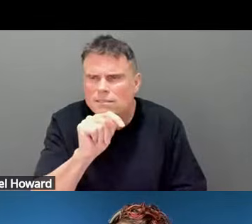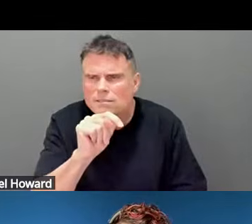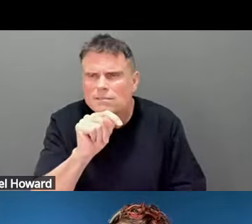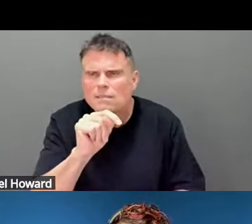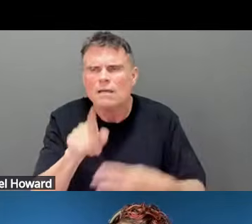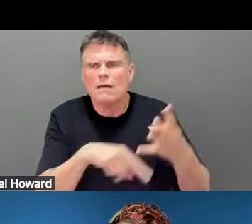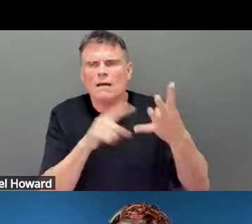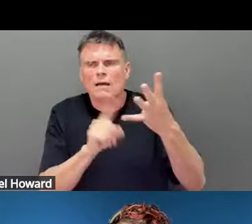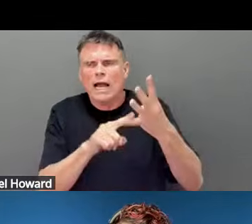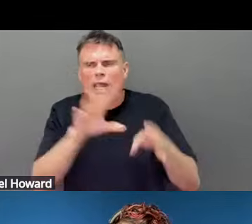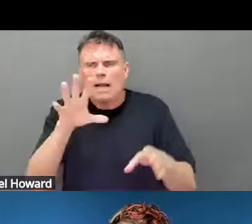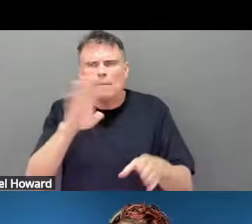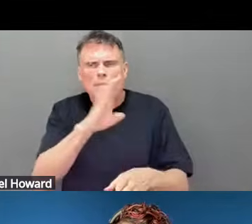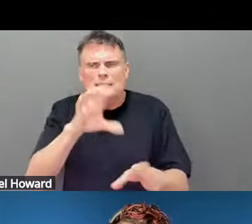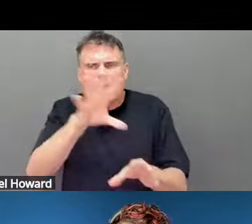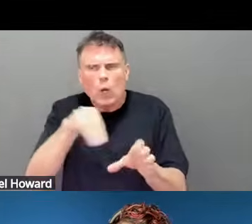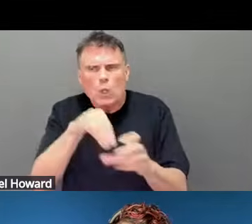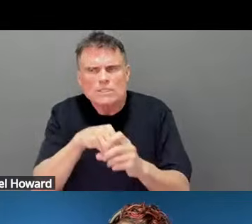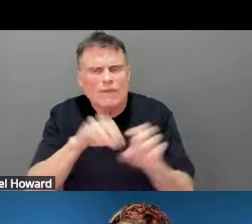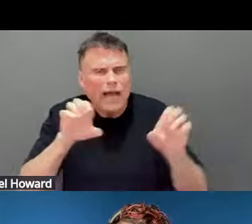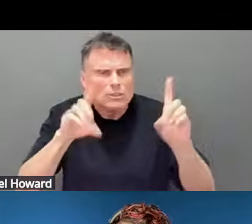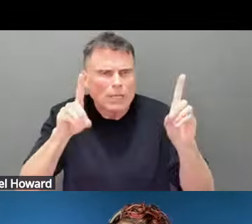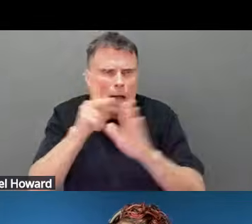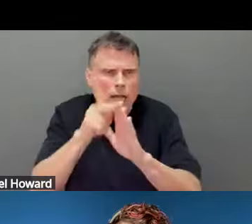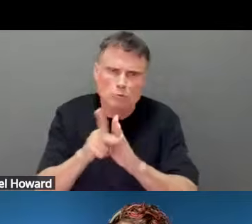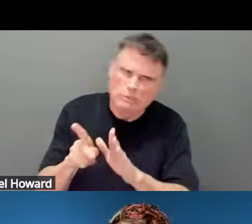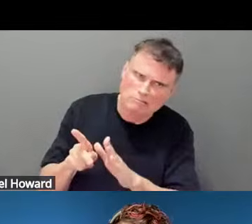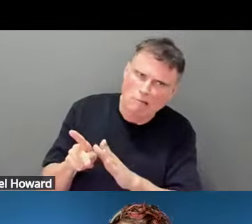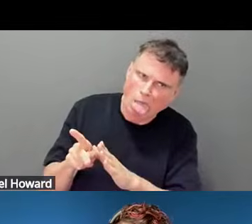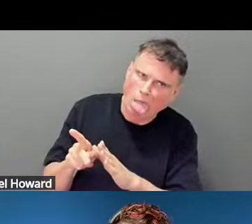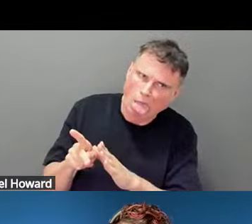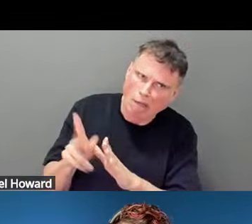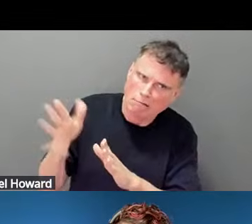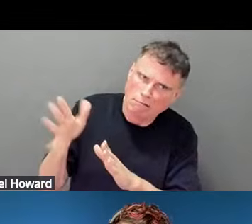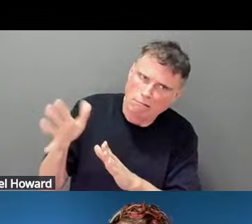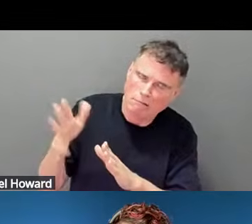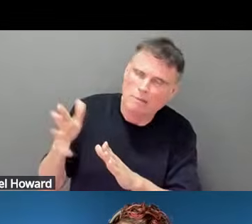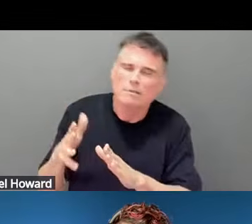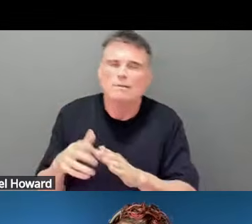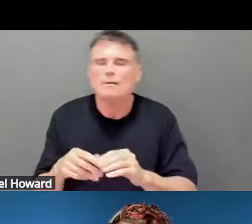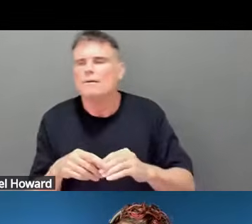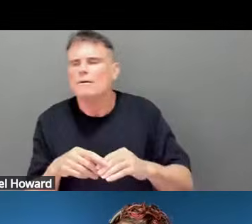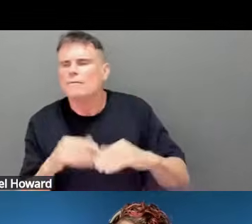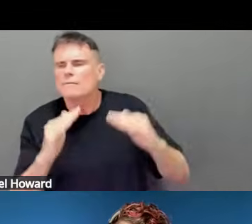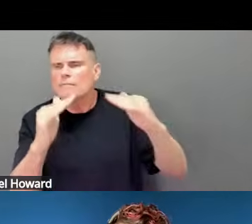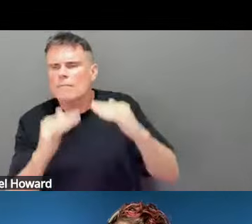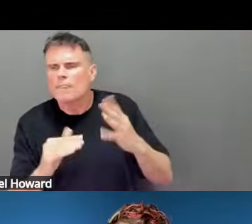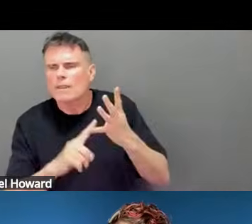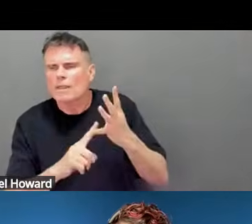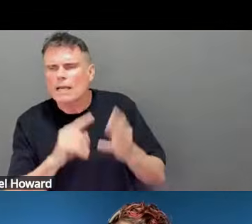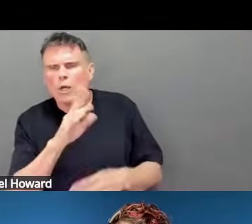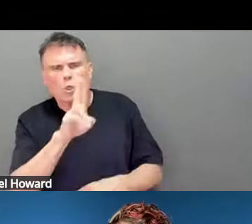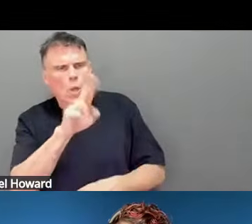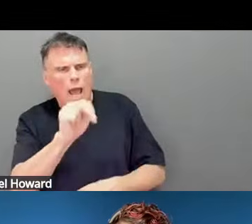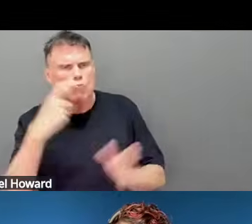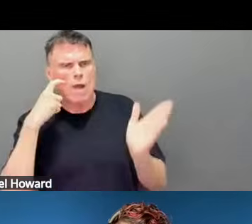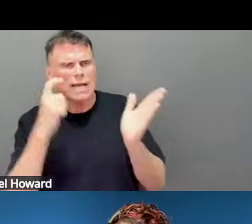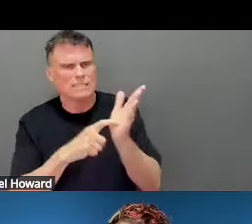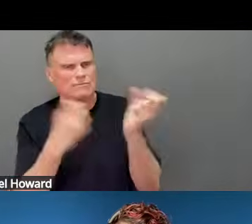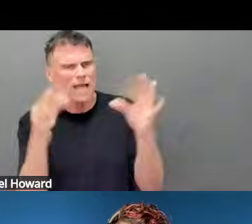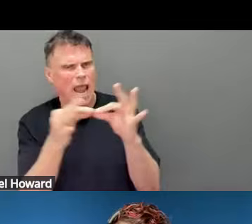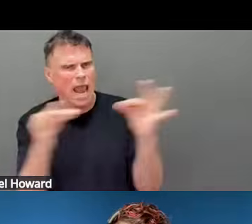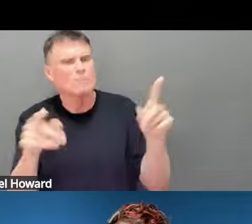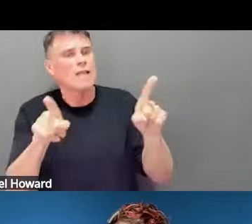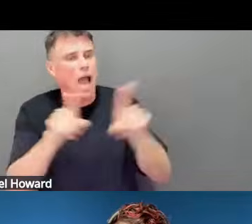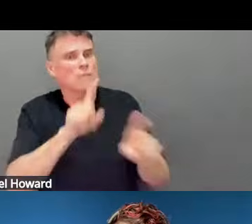the BC School Act, and you have the BC Inclusive Education Policies, which I don't tout as